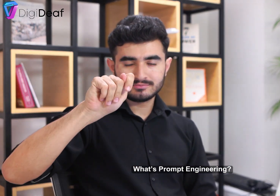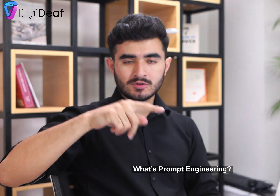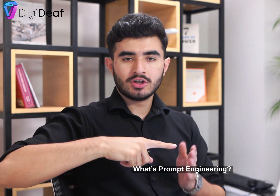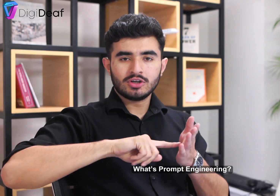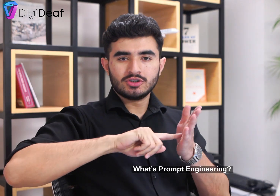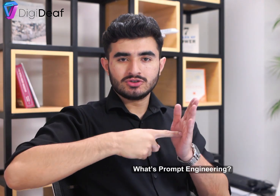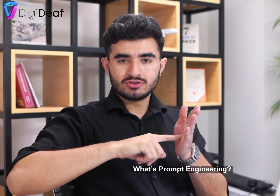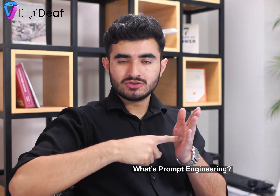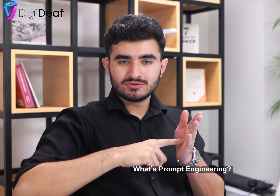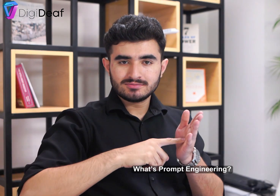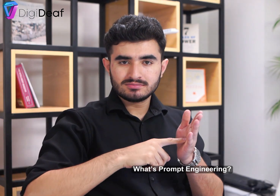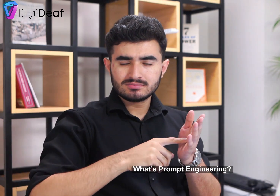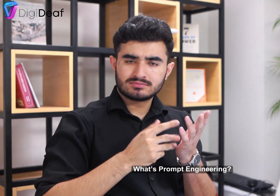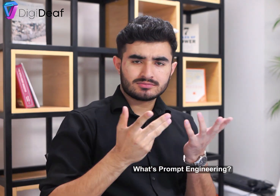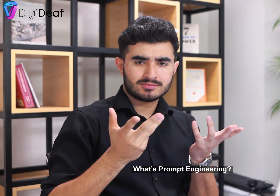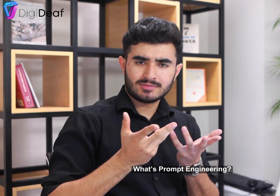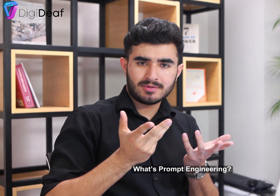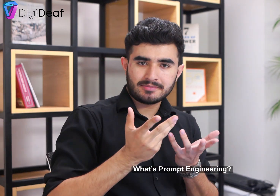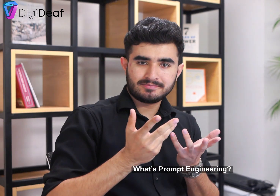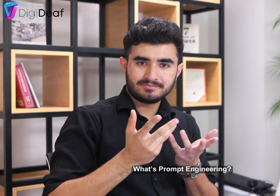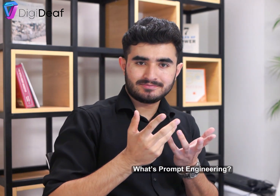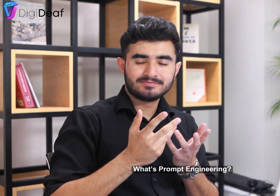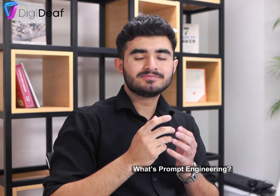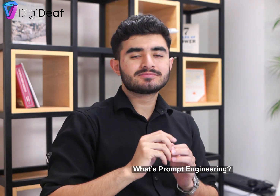What's prompt engineering?